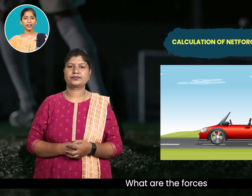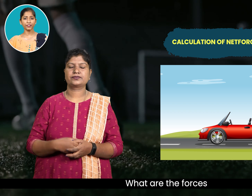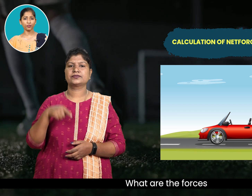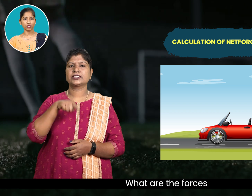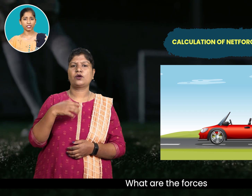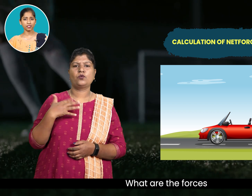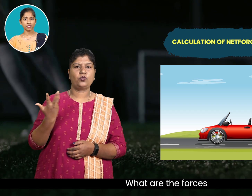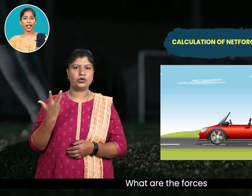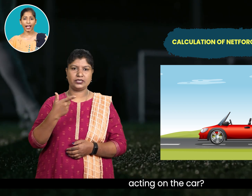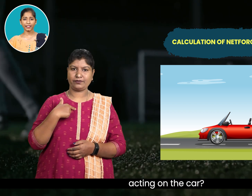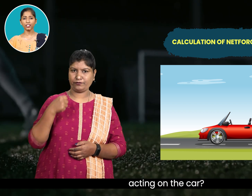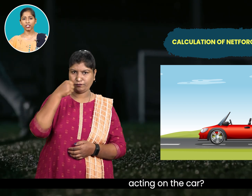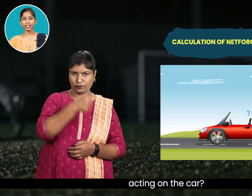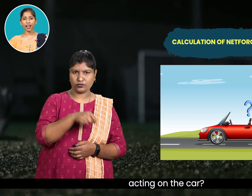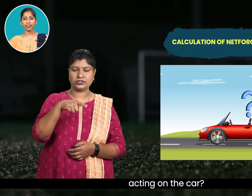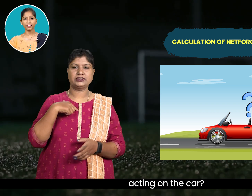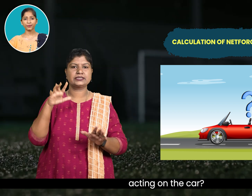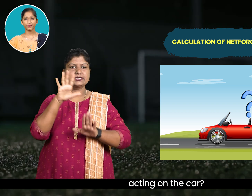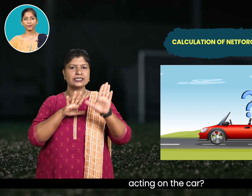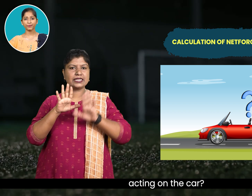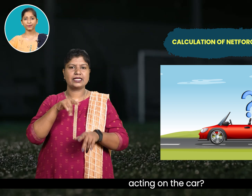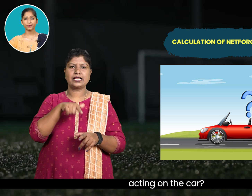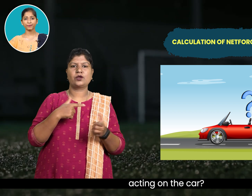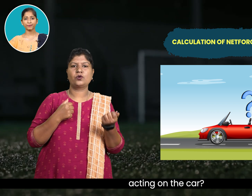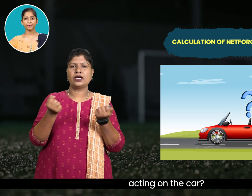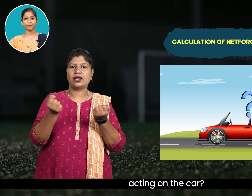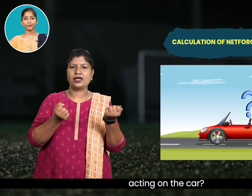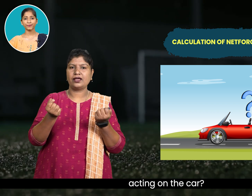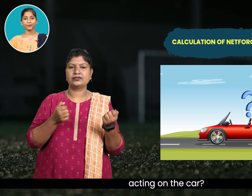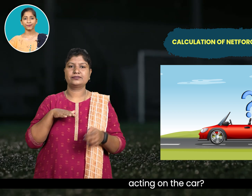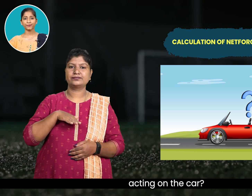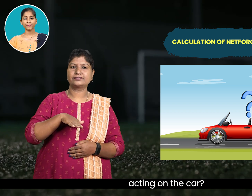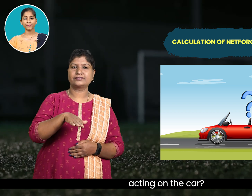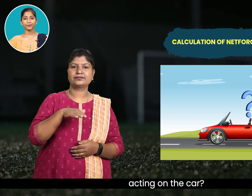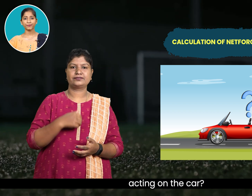What are the forces acting on the car?